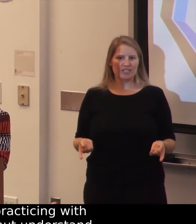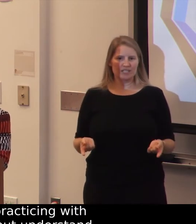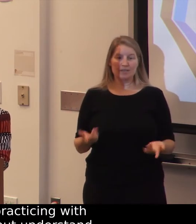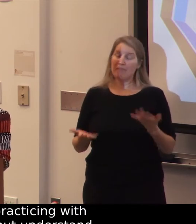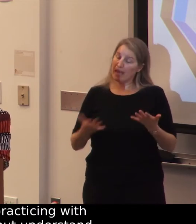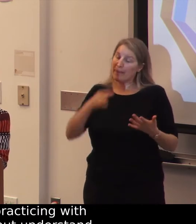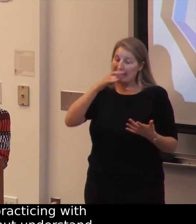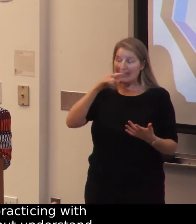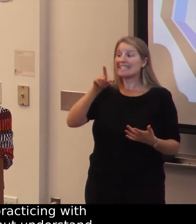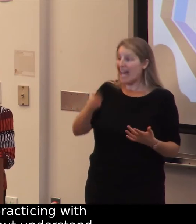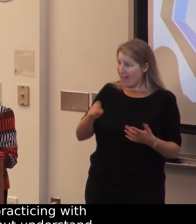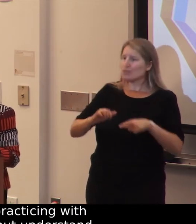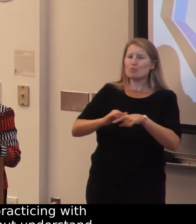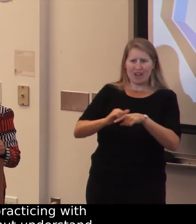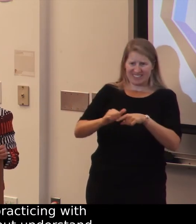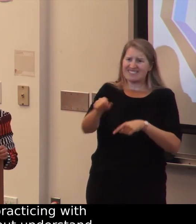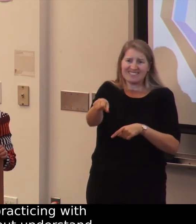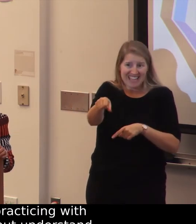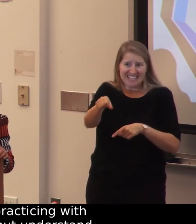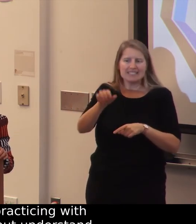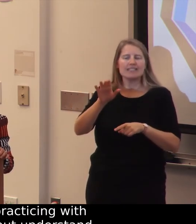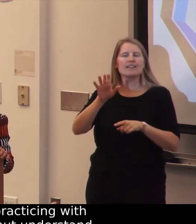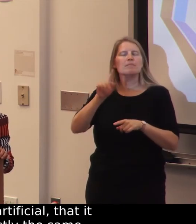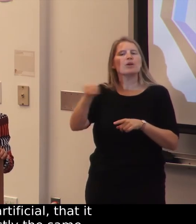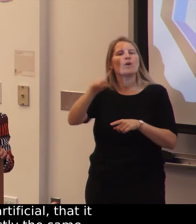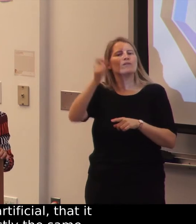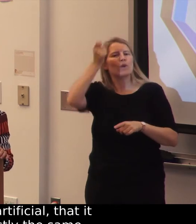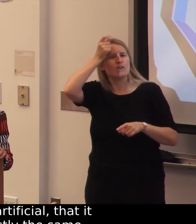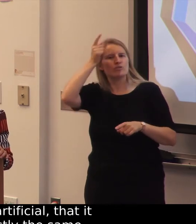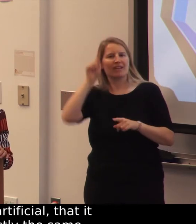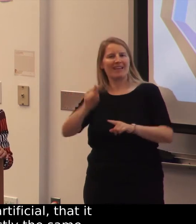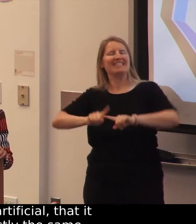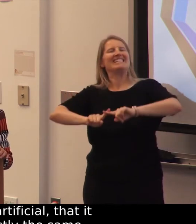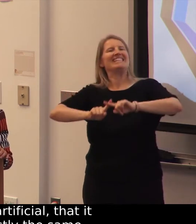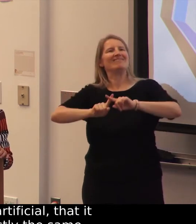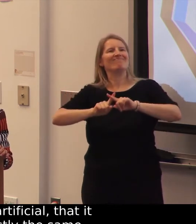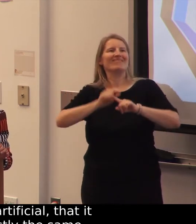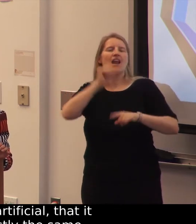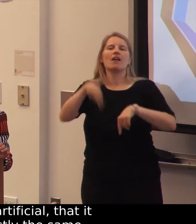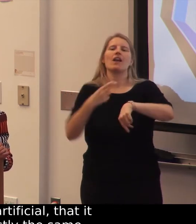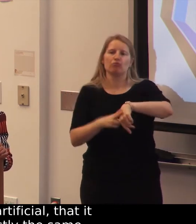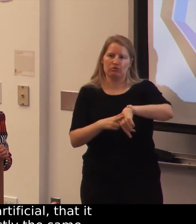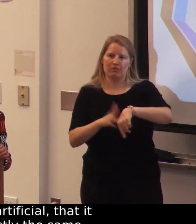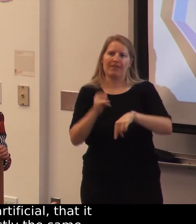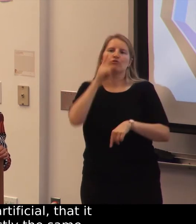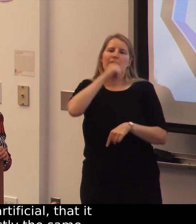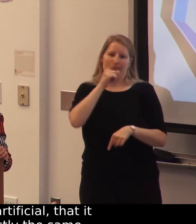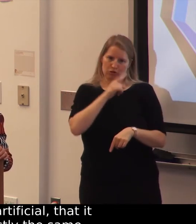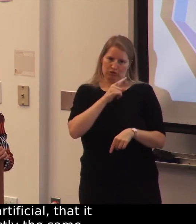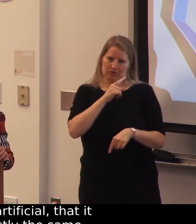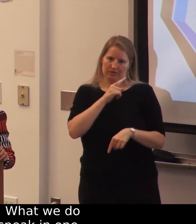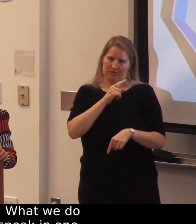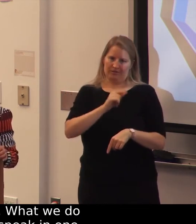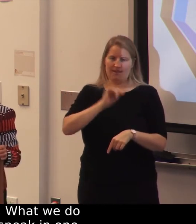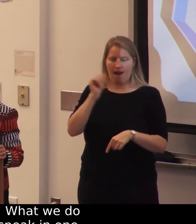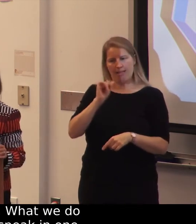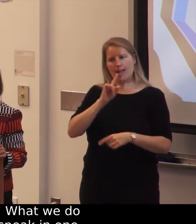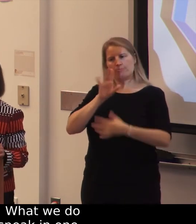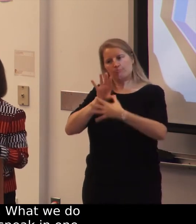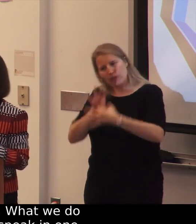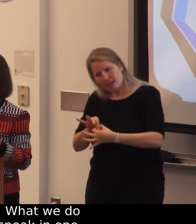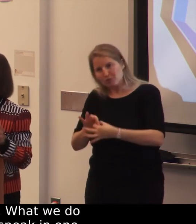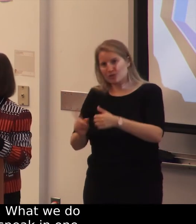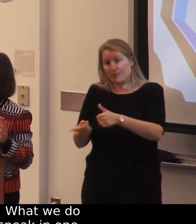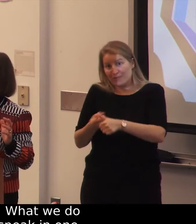have kids practice with each other, but understand that you're doing something artificial. that it's not exactly the same thing. So we